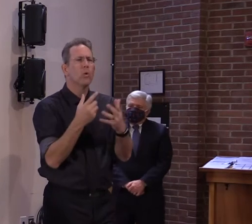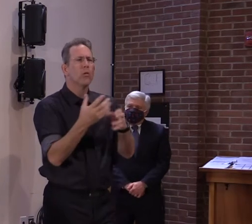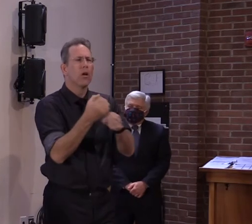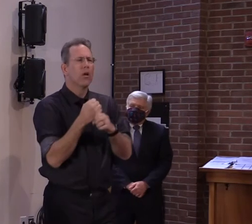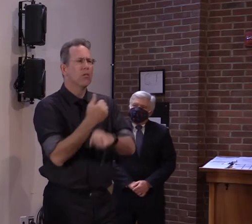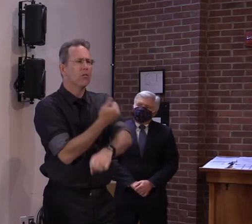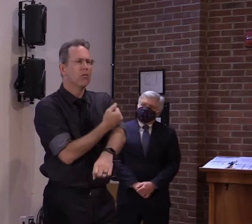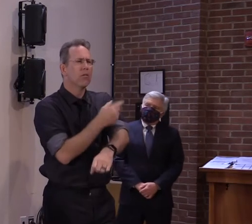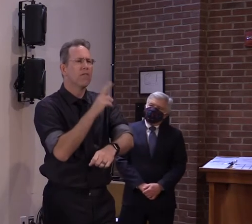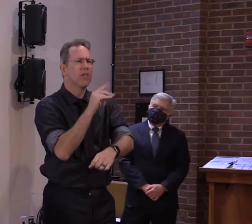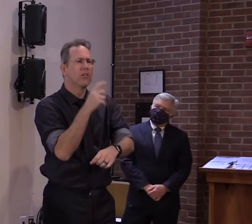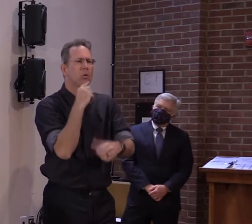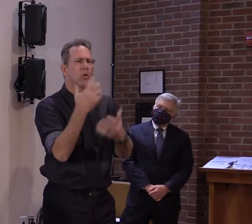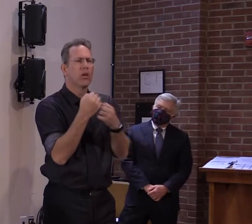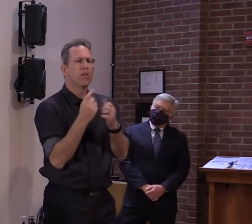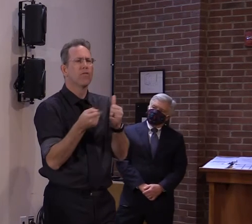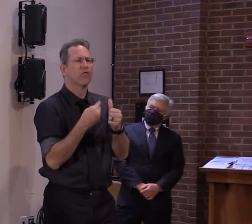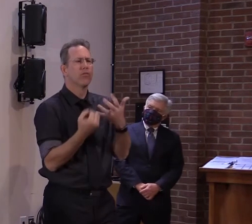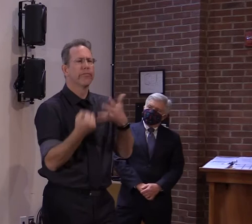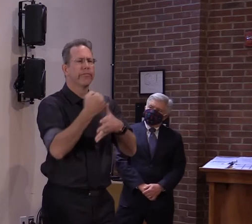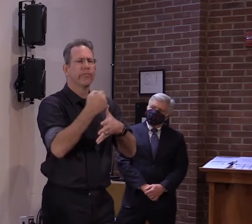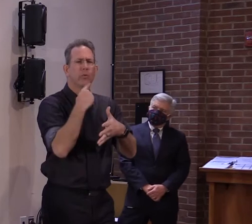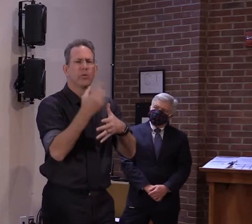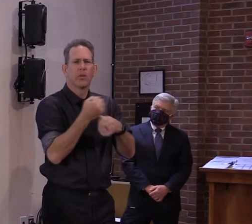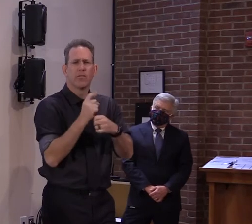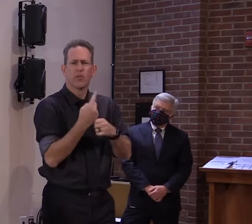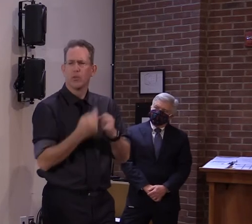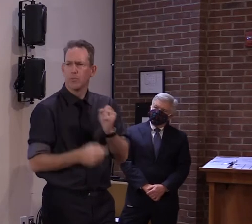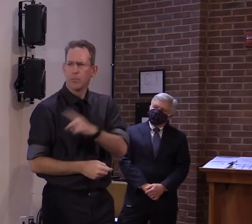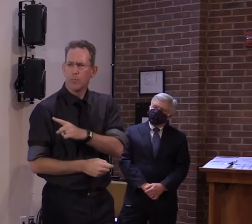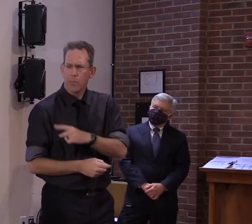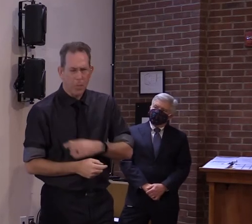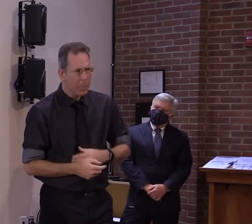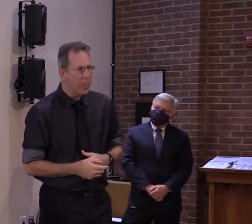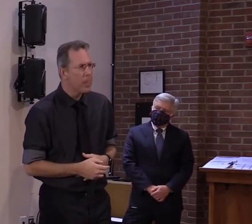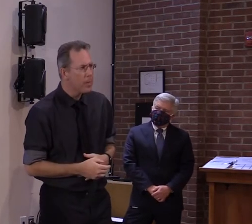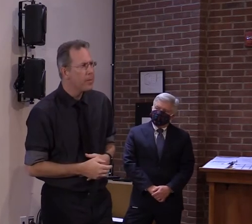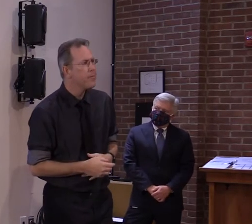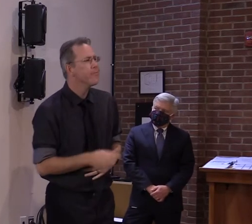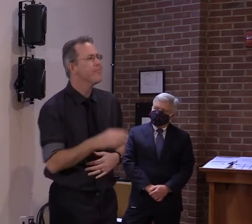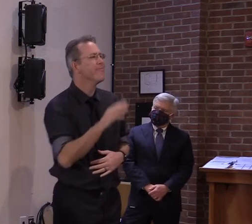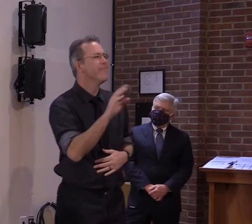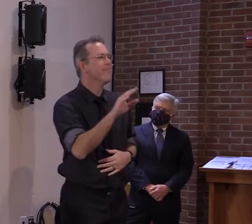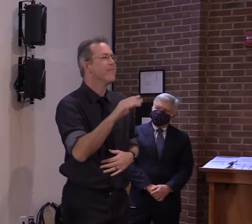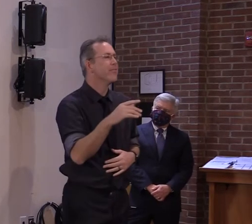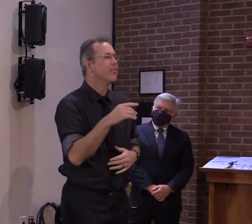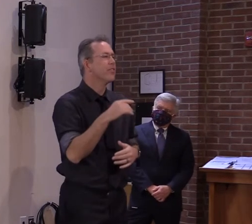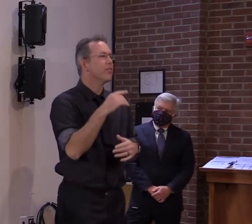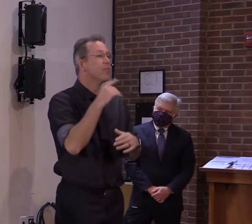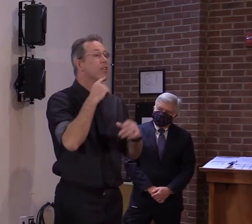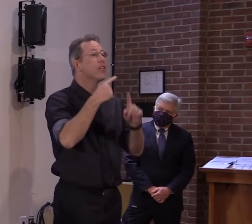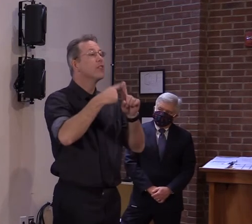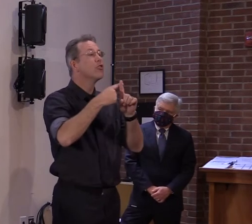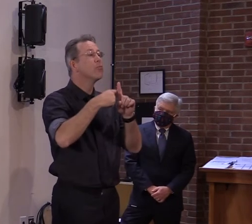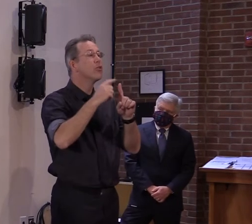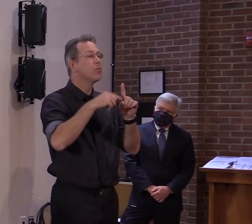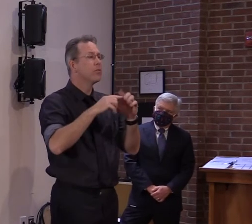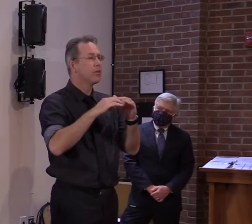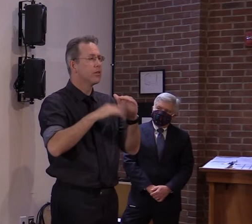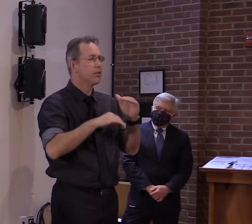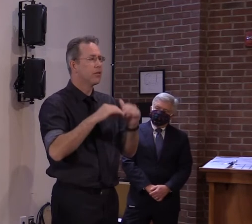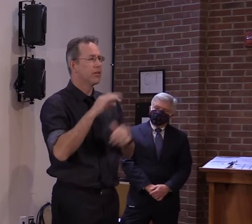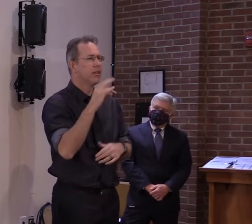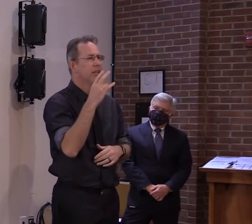Great two questions. So I believe the temperature needs to be 70 degrees below zero centigrade, so